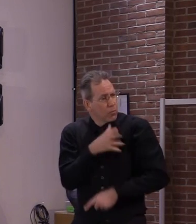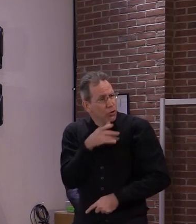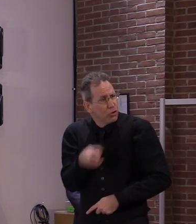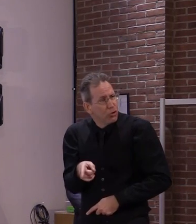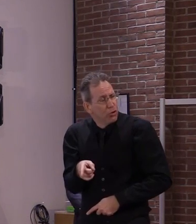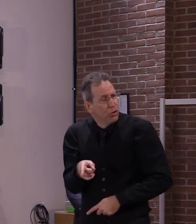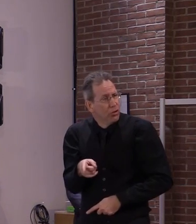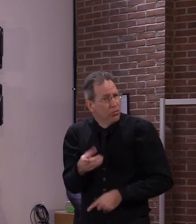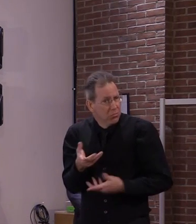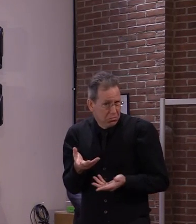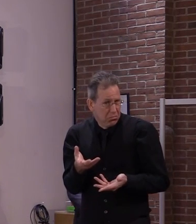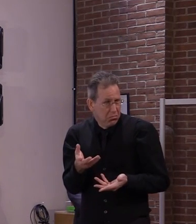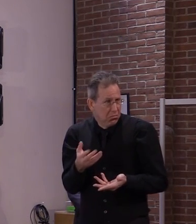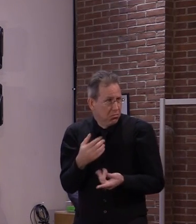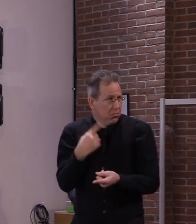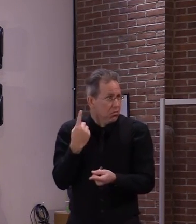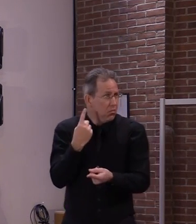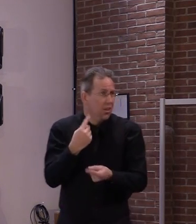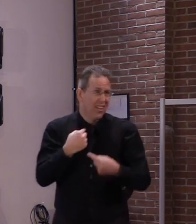May.